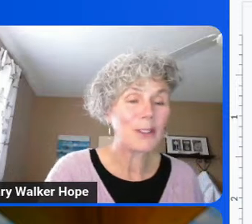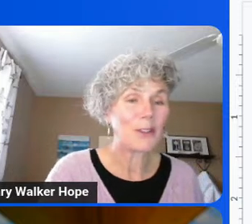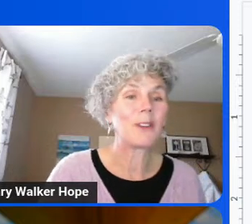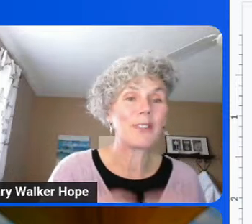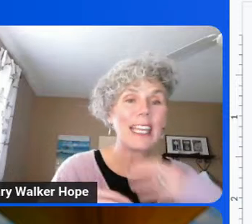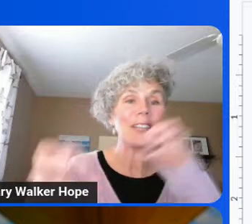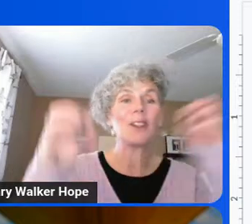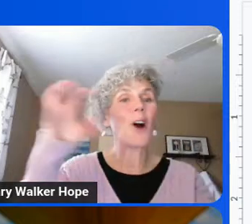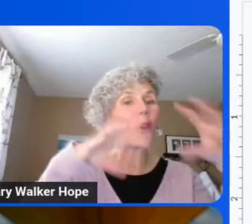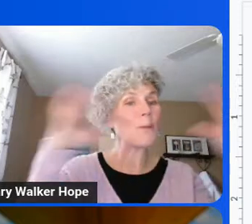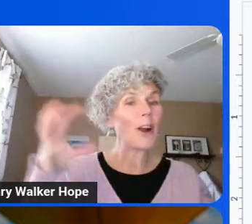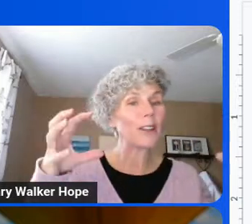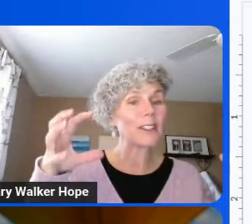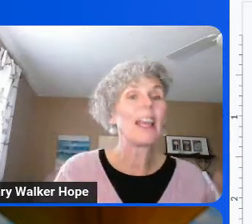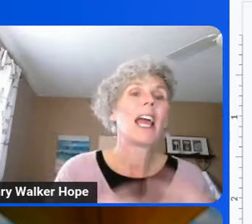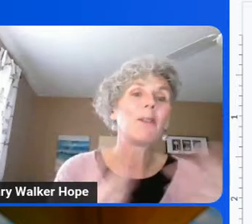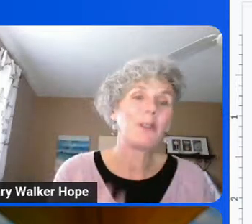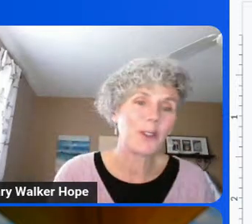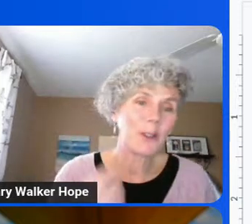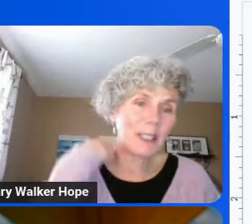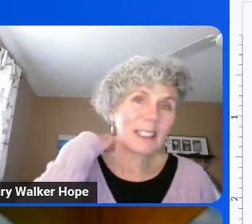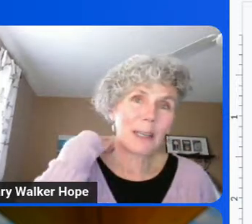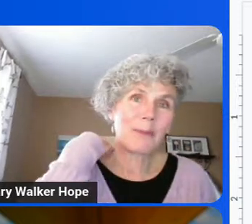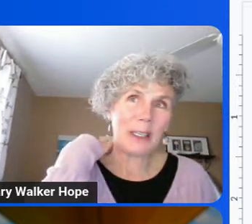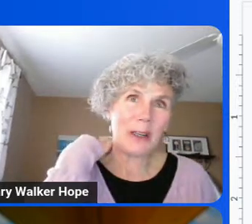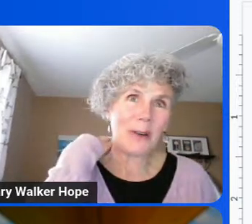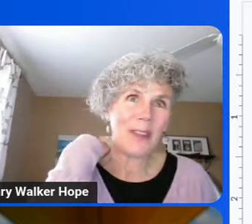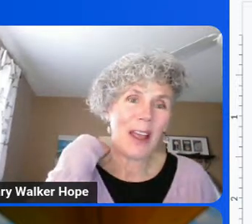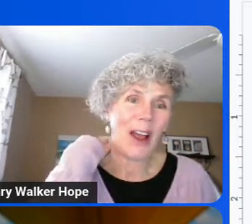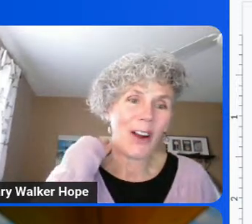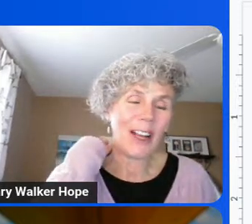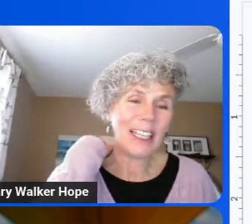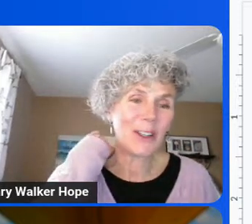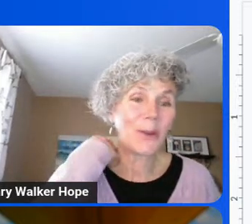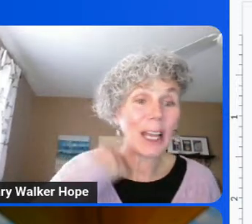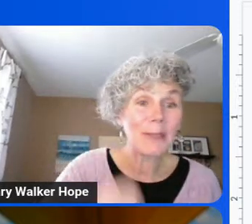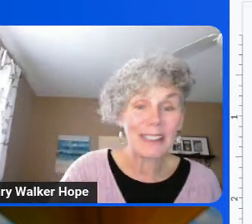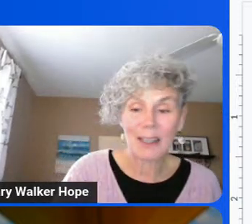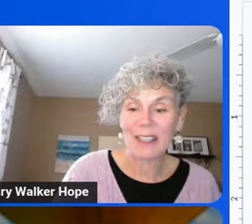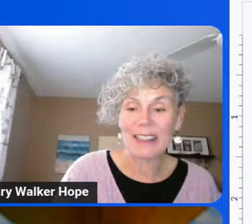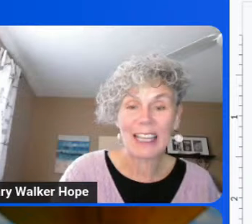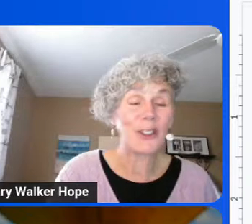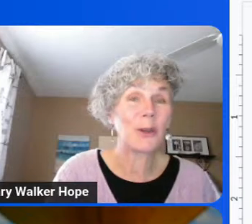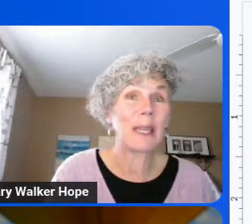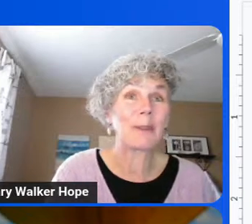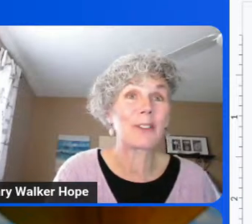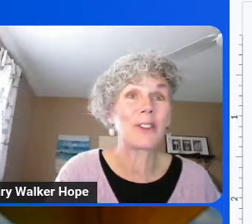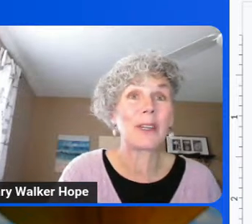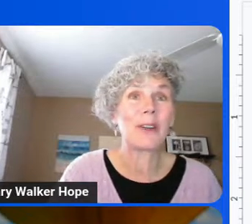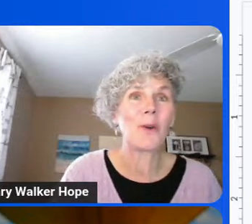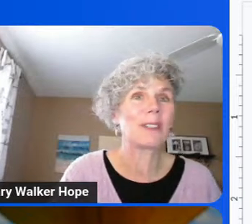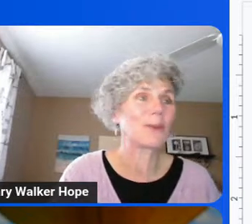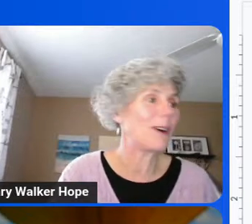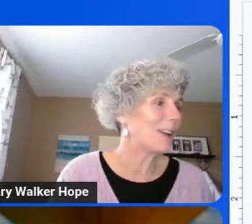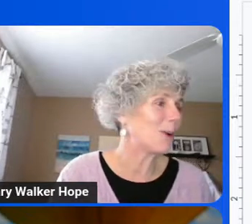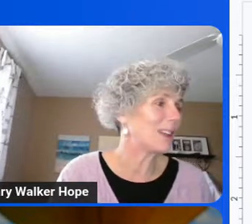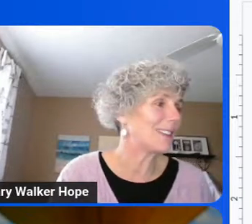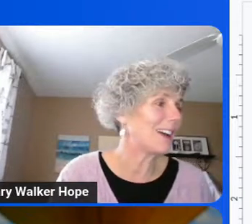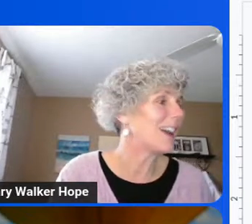So we've taken all the parts and we've turned them into something new. All right. So that'll be something that you'll be able to do at home as well. I hope that,